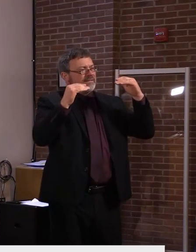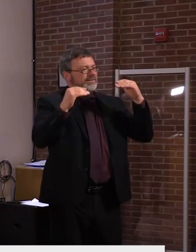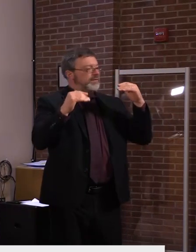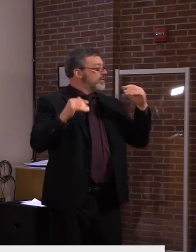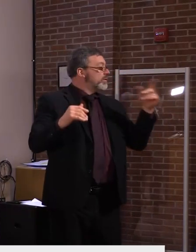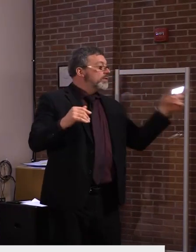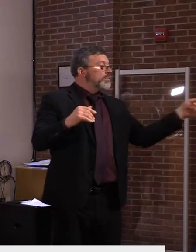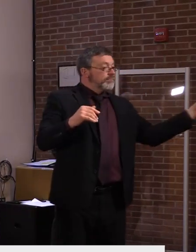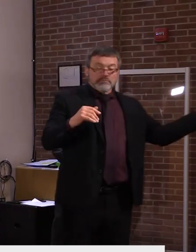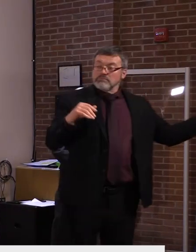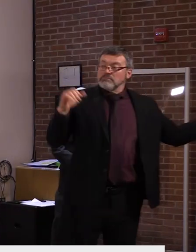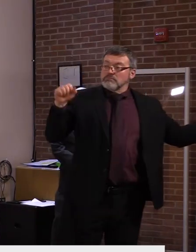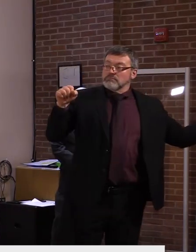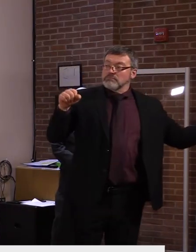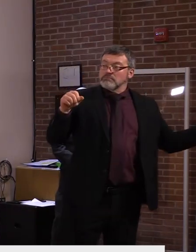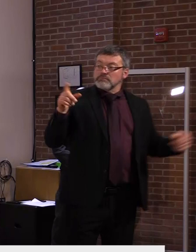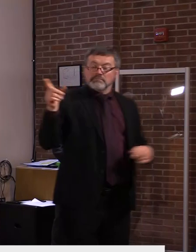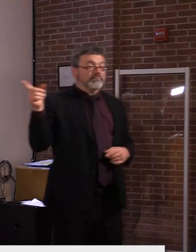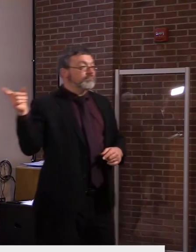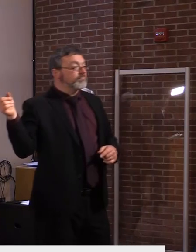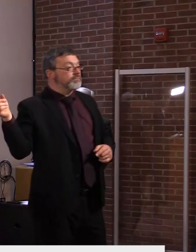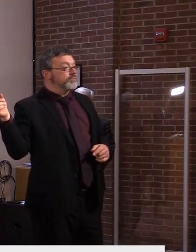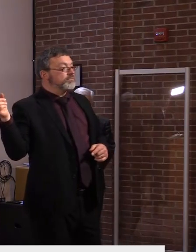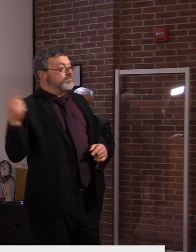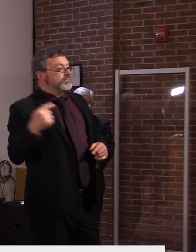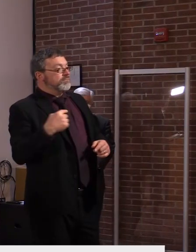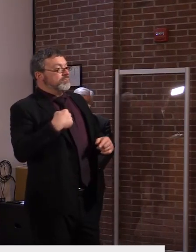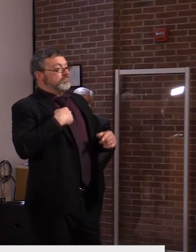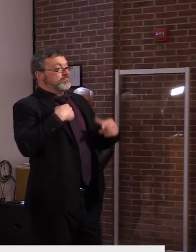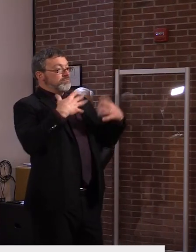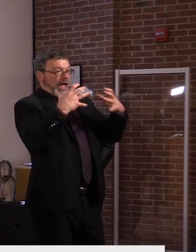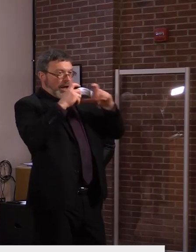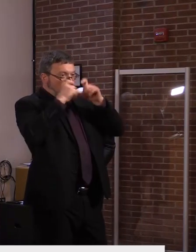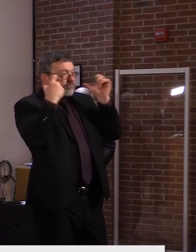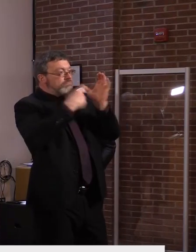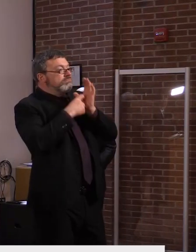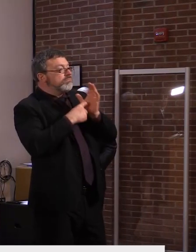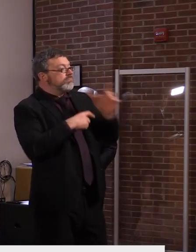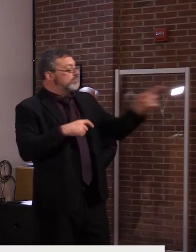Okay, state of emergency, they wanted mass mandates, correct?